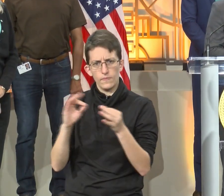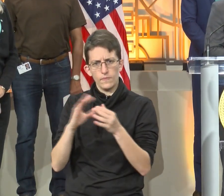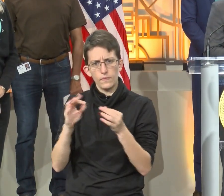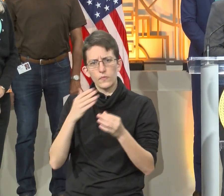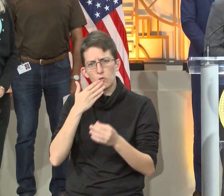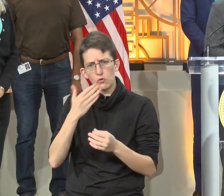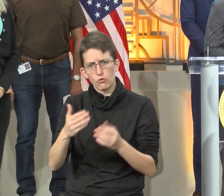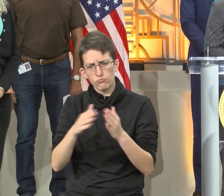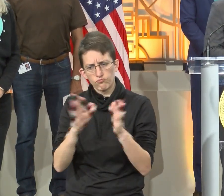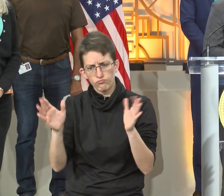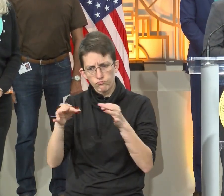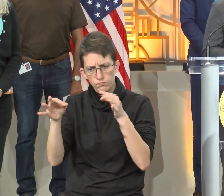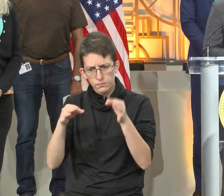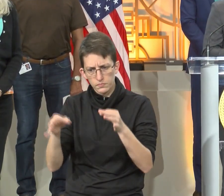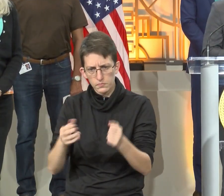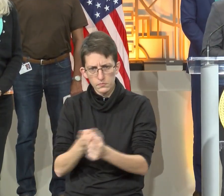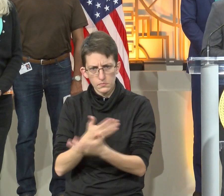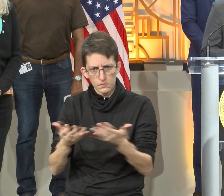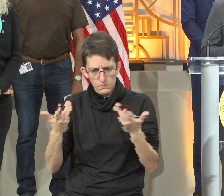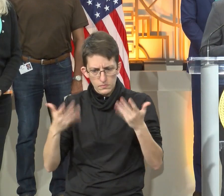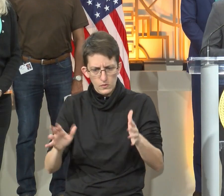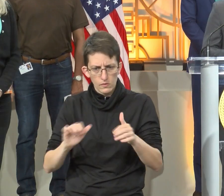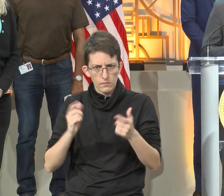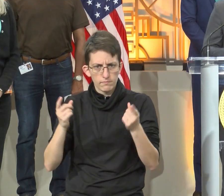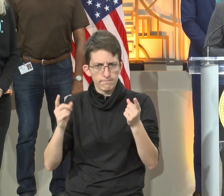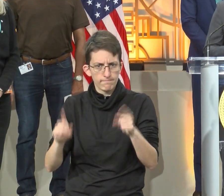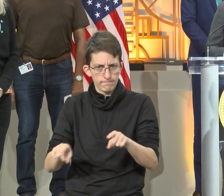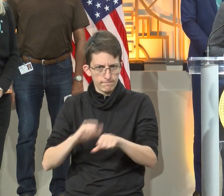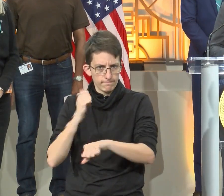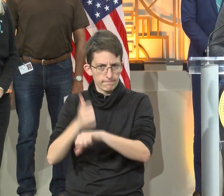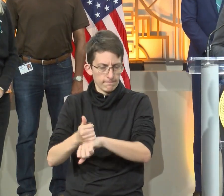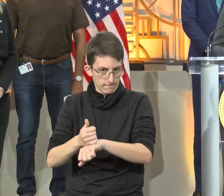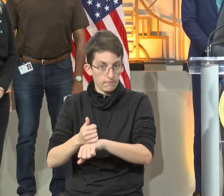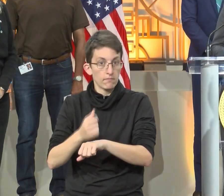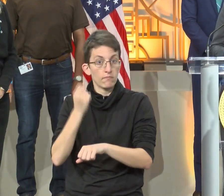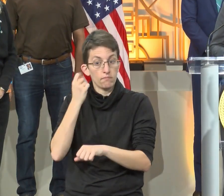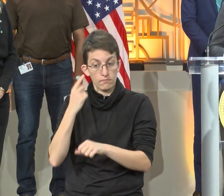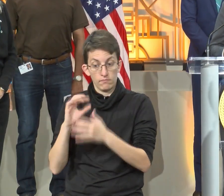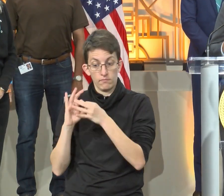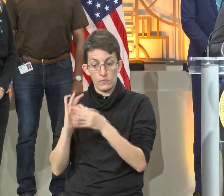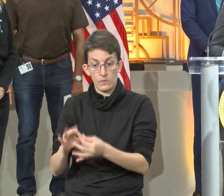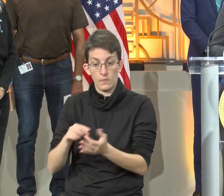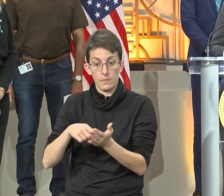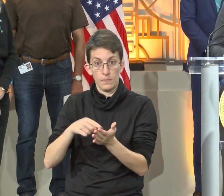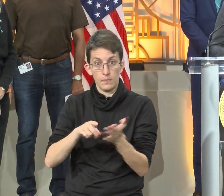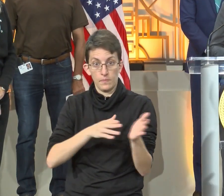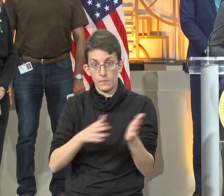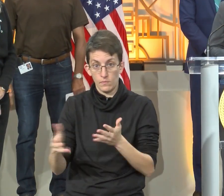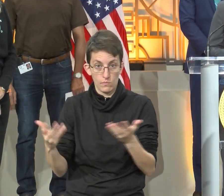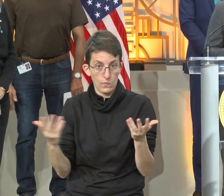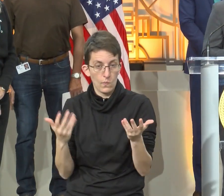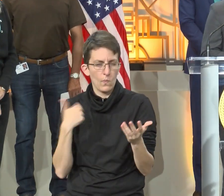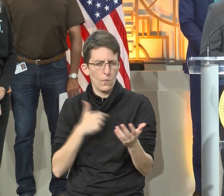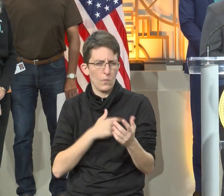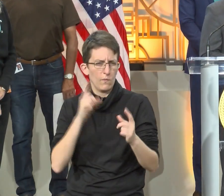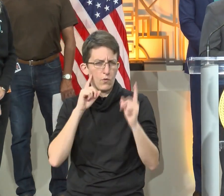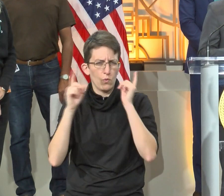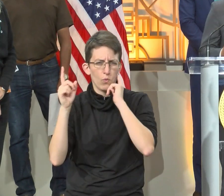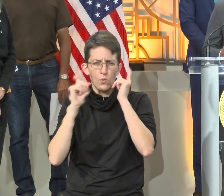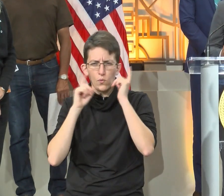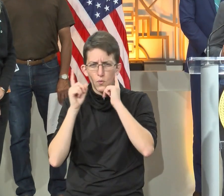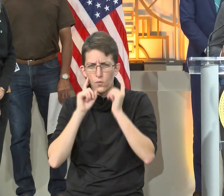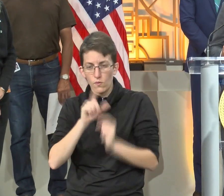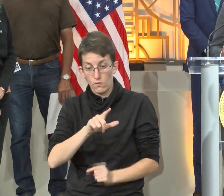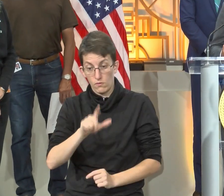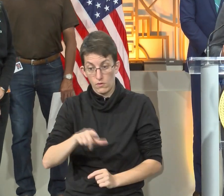of everything that is in place right now. The last thing I would say is, as it relates to the payment plan, one of the things we've heard from landlords